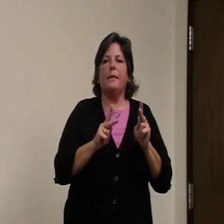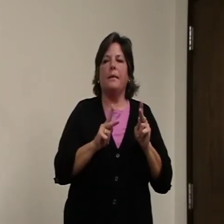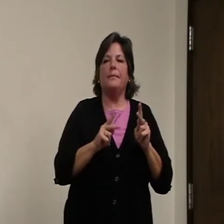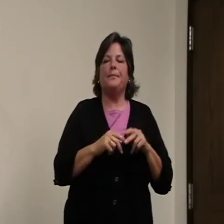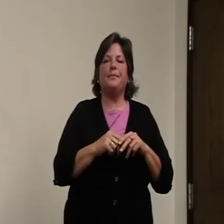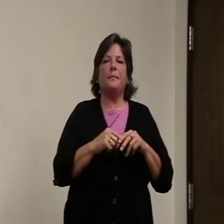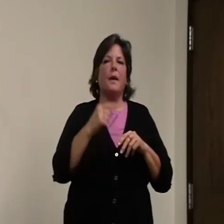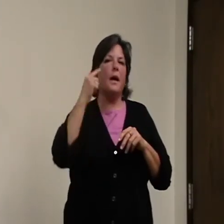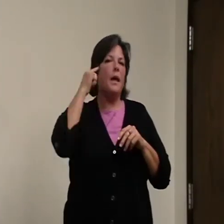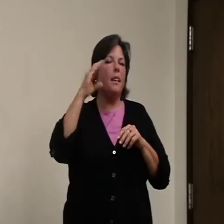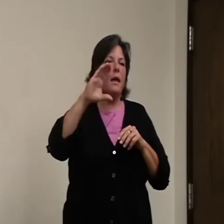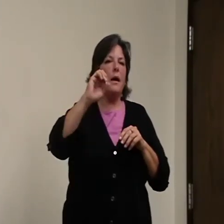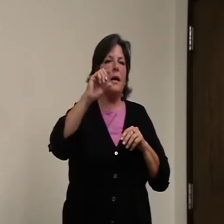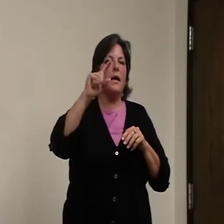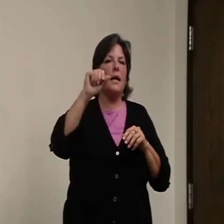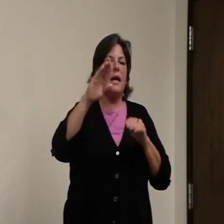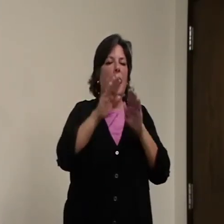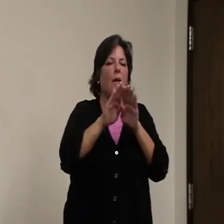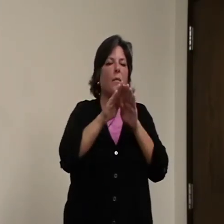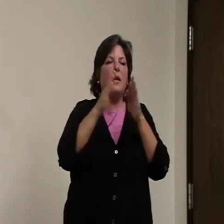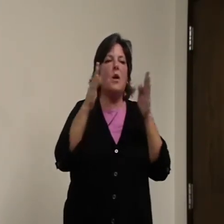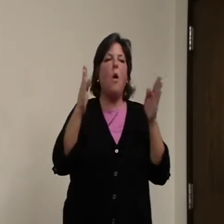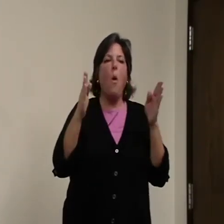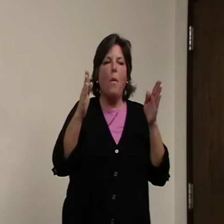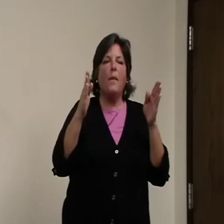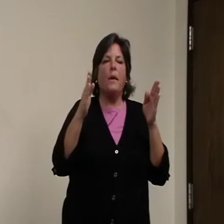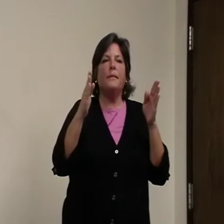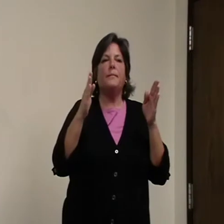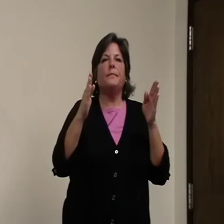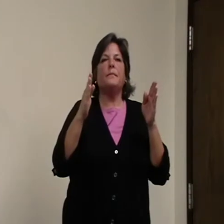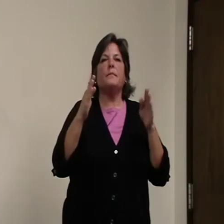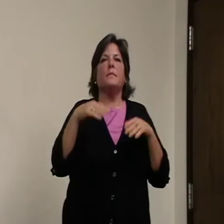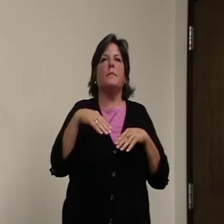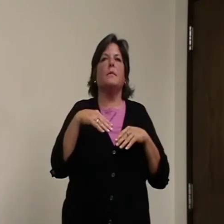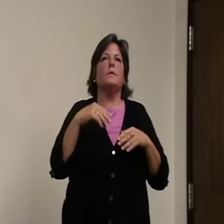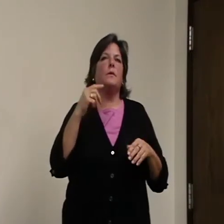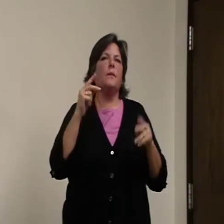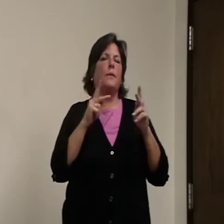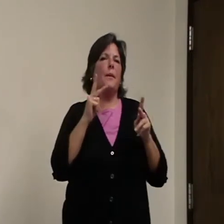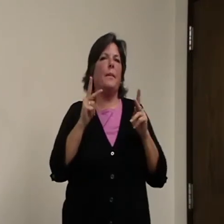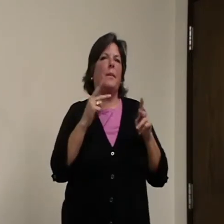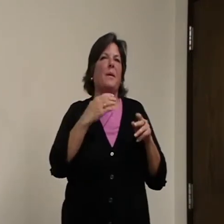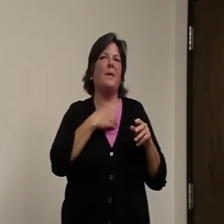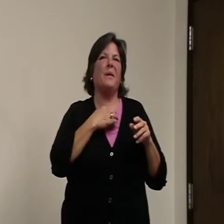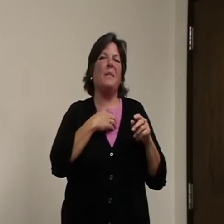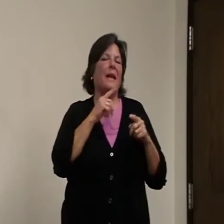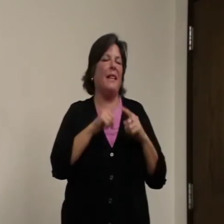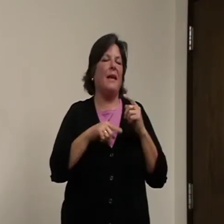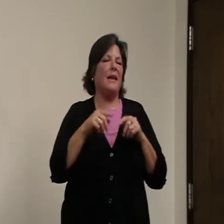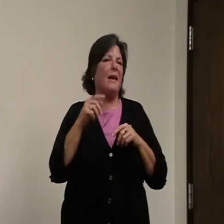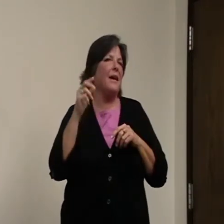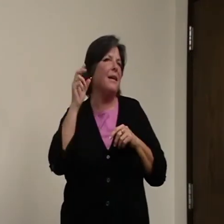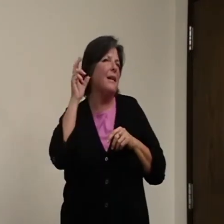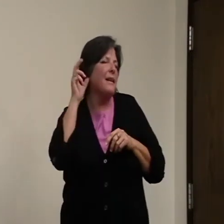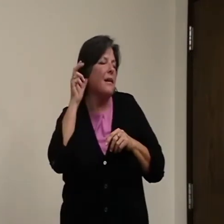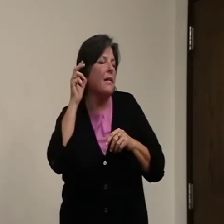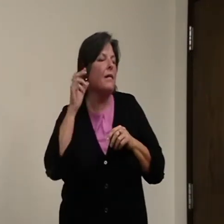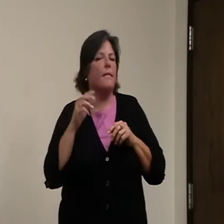one of the things that people tend to complain about, especially if they have a mild to moderately severe hearing loss, only in